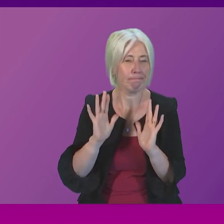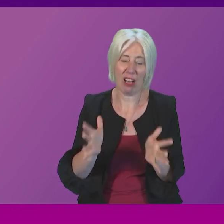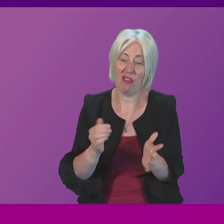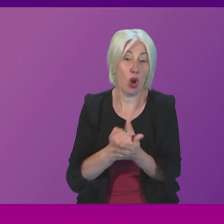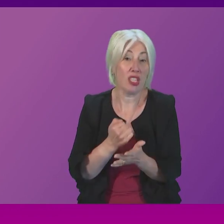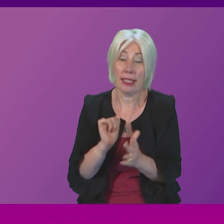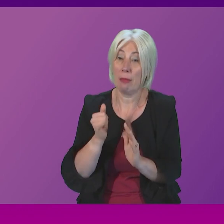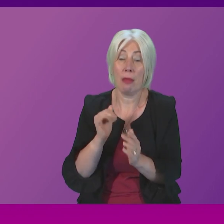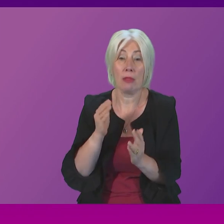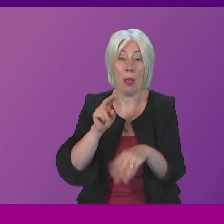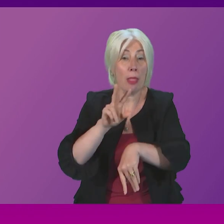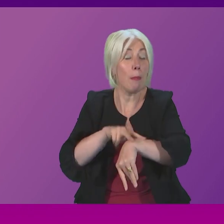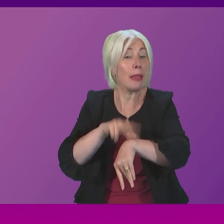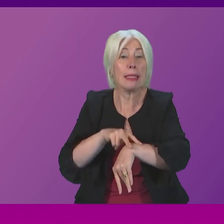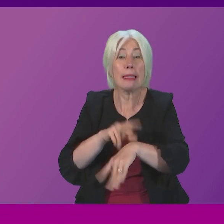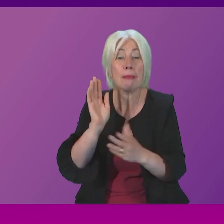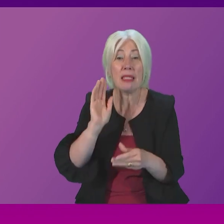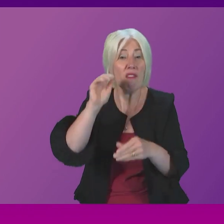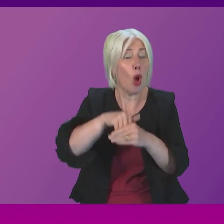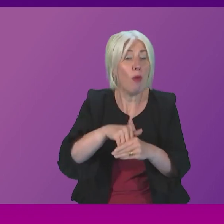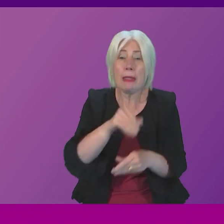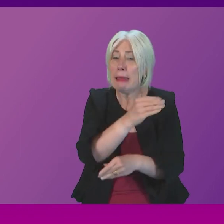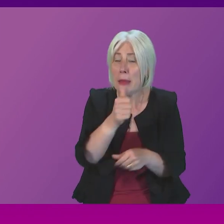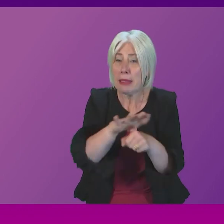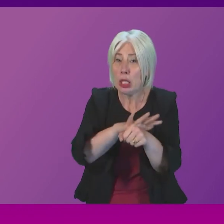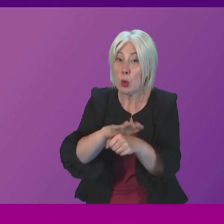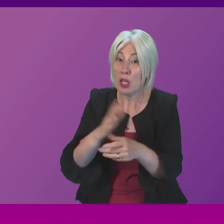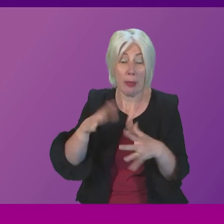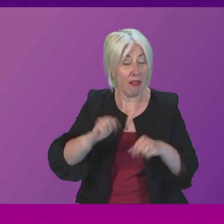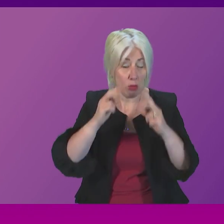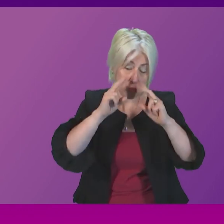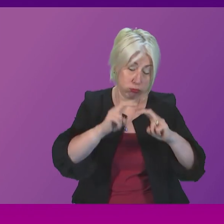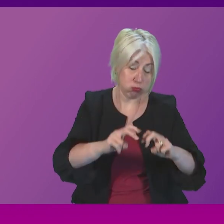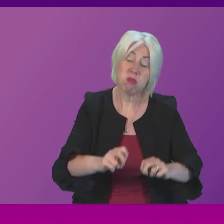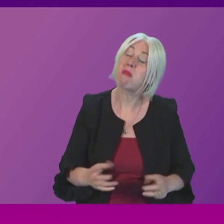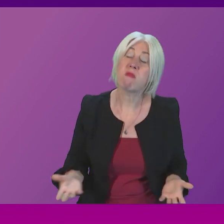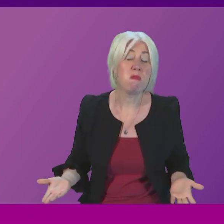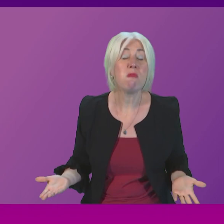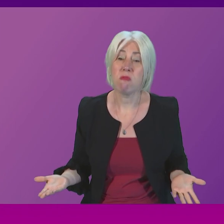the police involved in a few incidents which have had to be investigated,